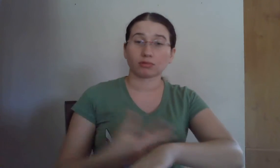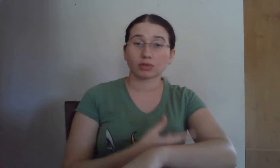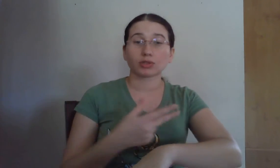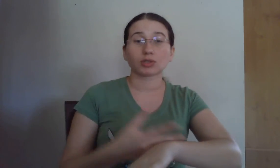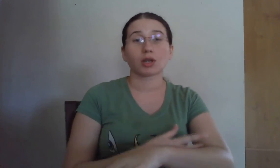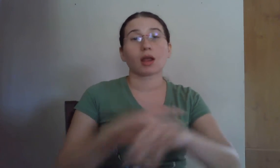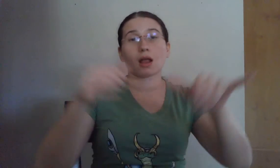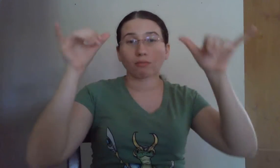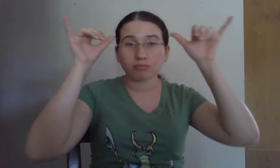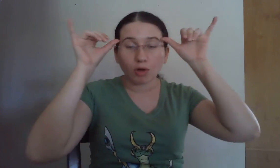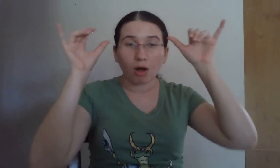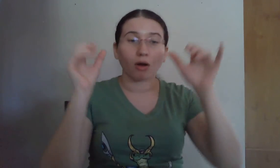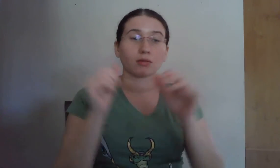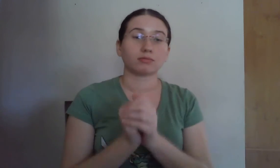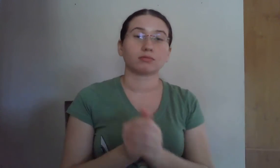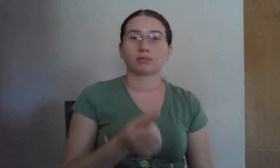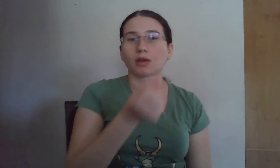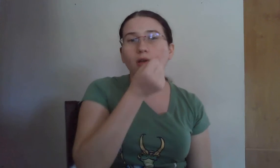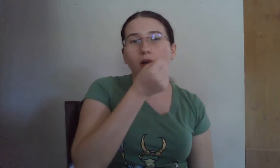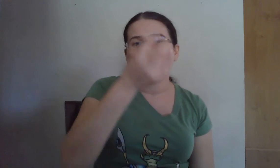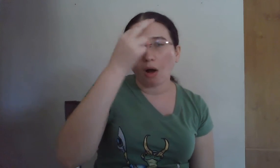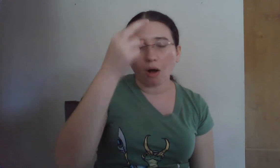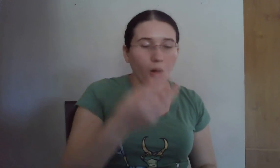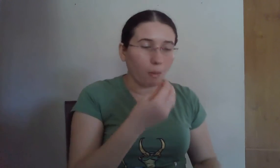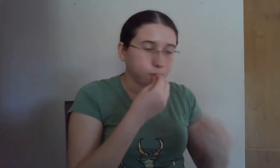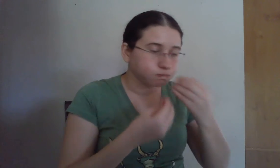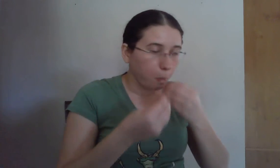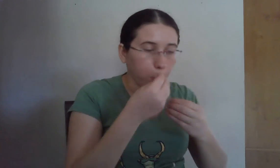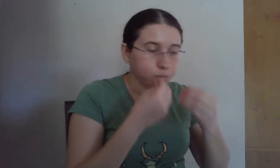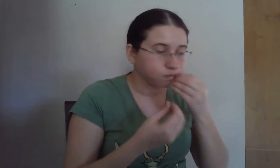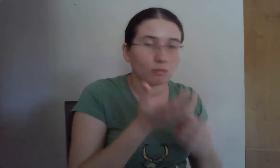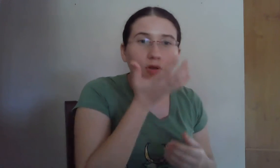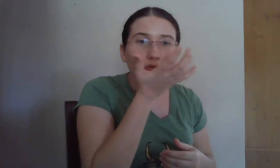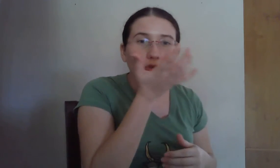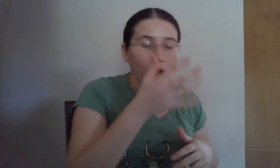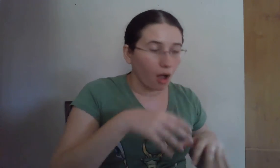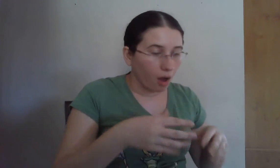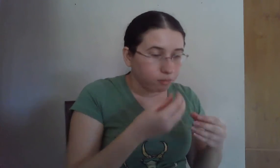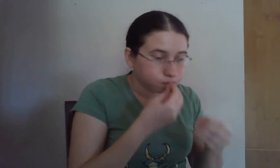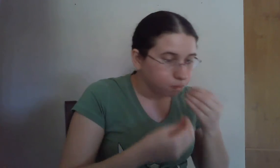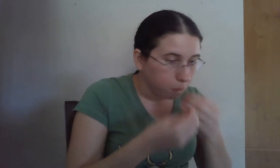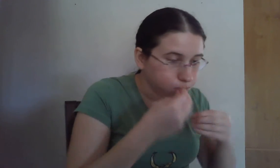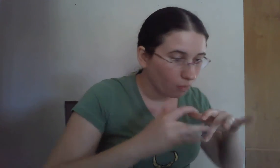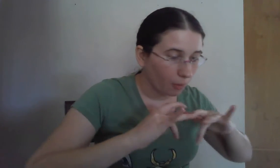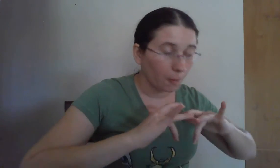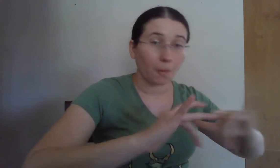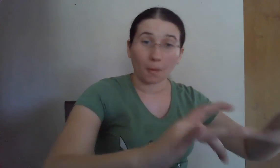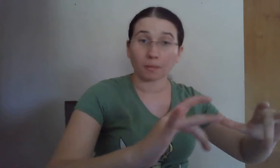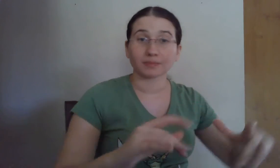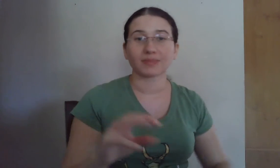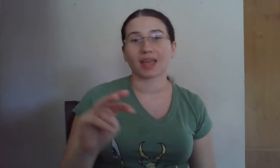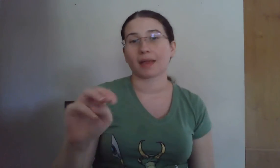the plants, leaving the soil bare and giving off methane. Almost